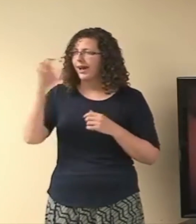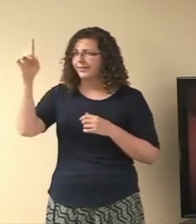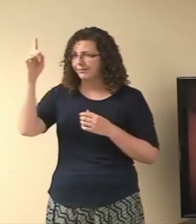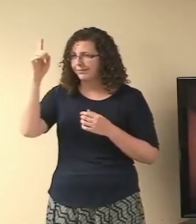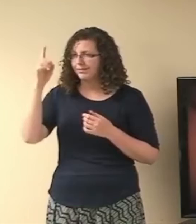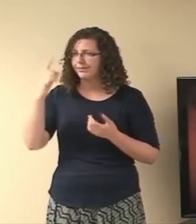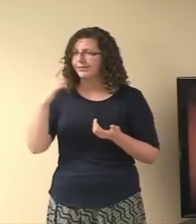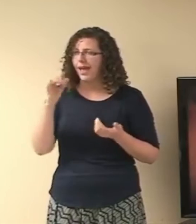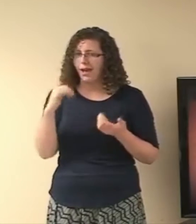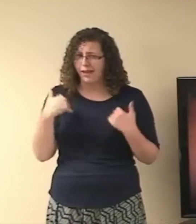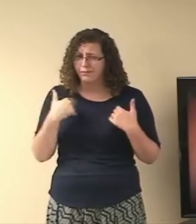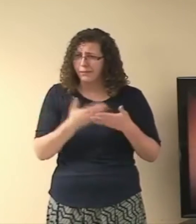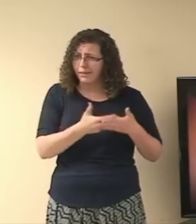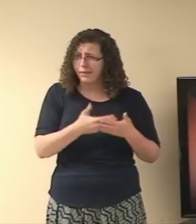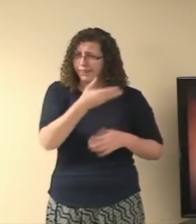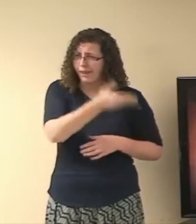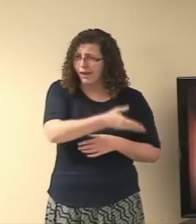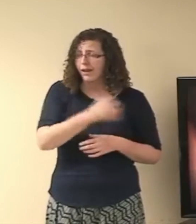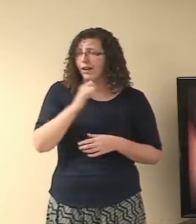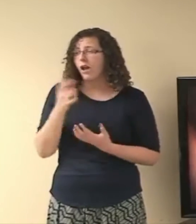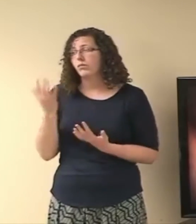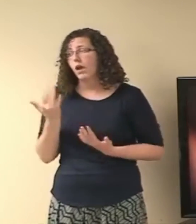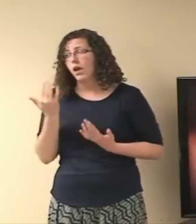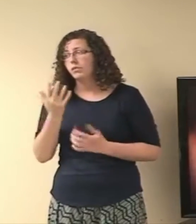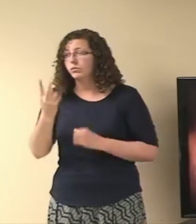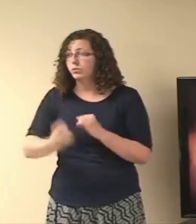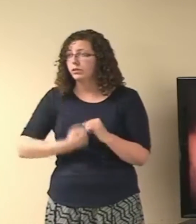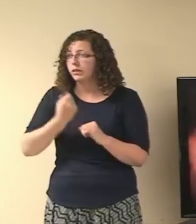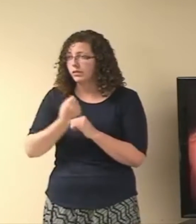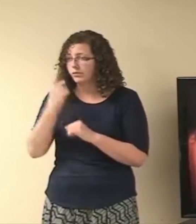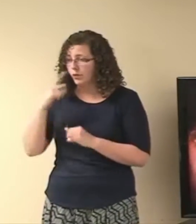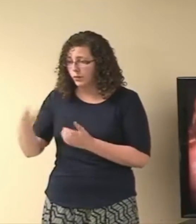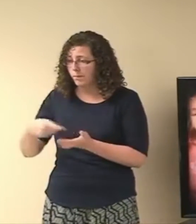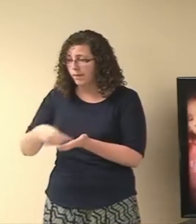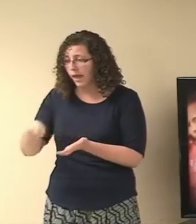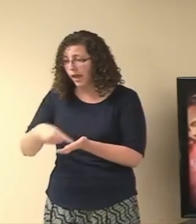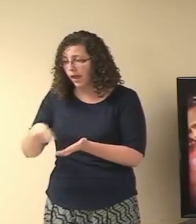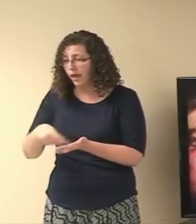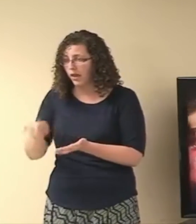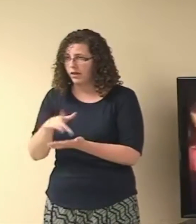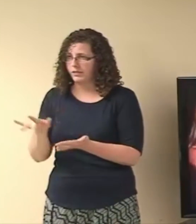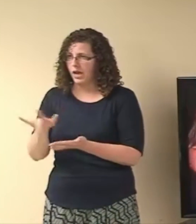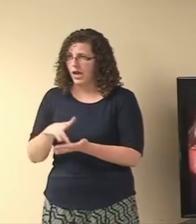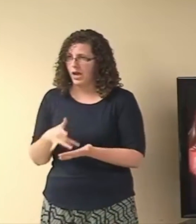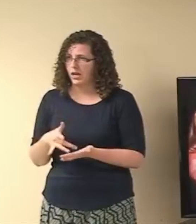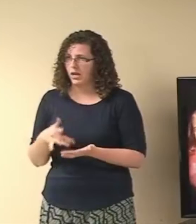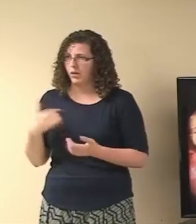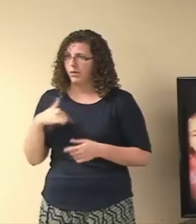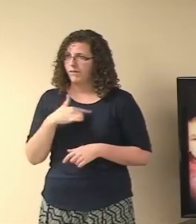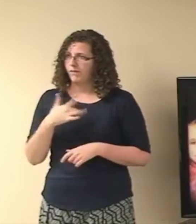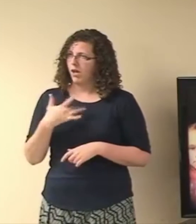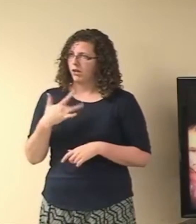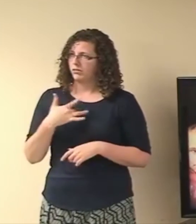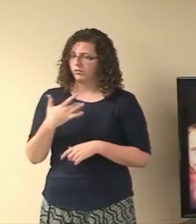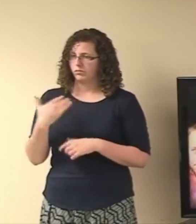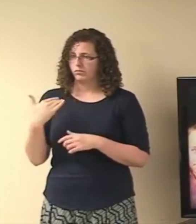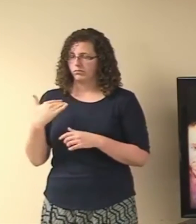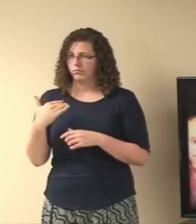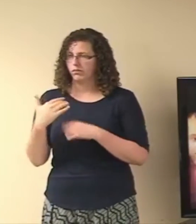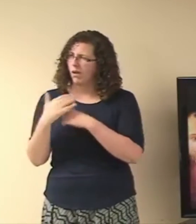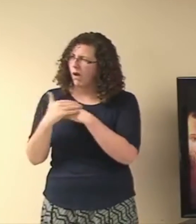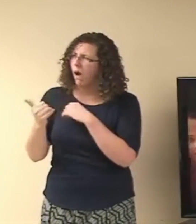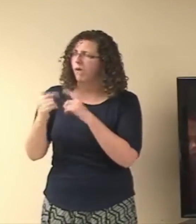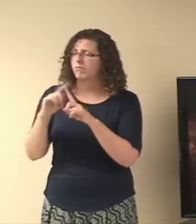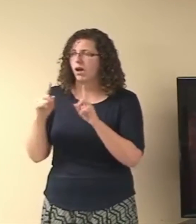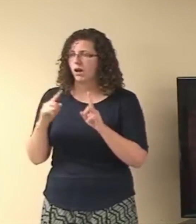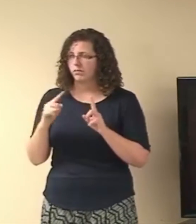for you right now. I'm not waiting around another 2 years for you to pay off that debt. We felt called to adopt, but we simply couldn't afford to do it on